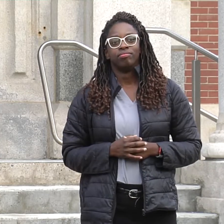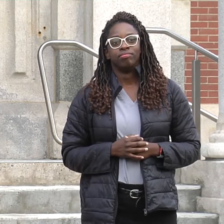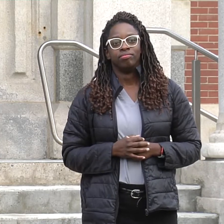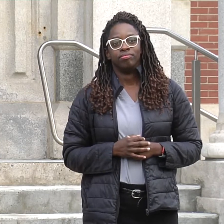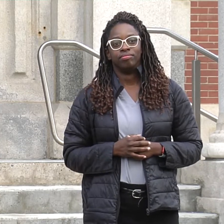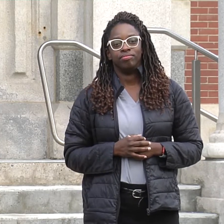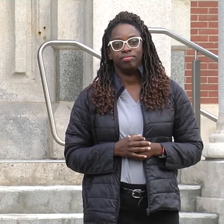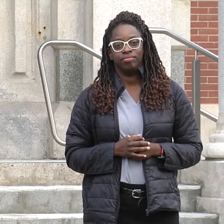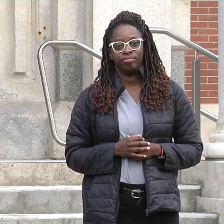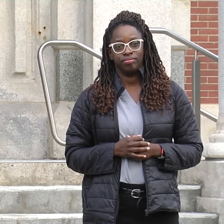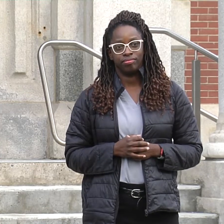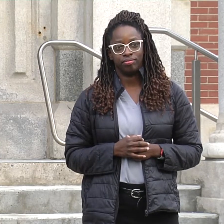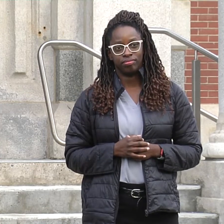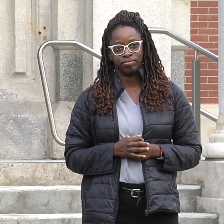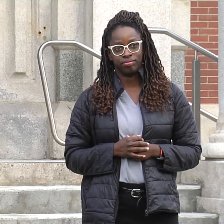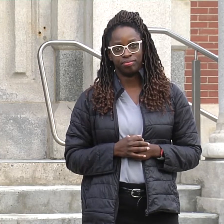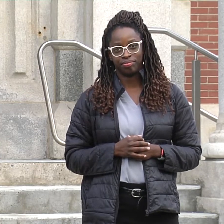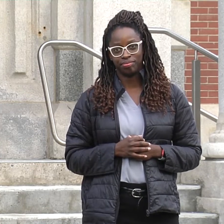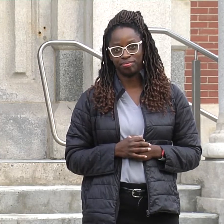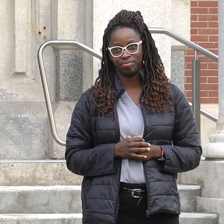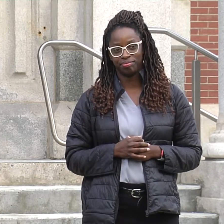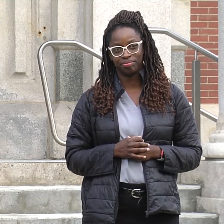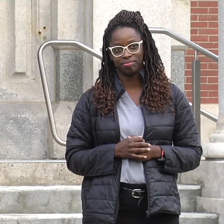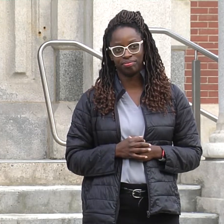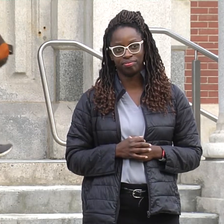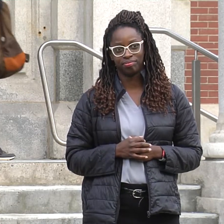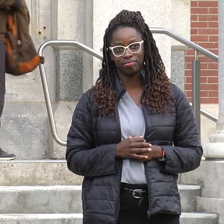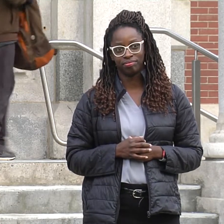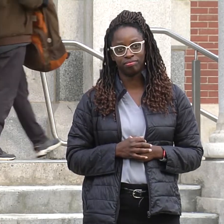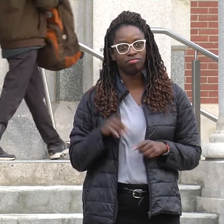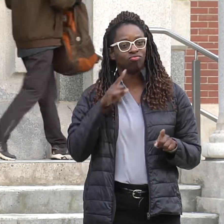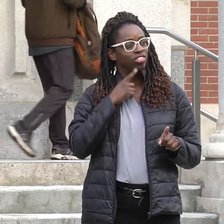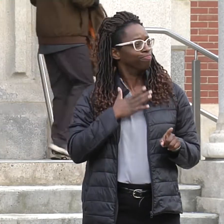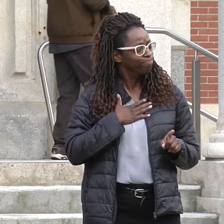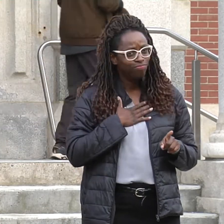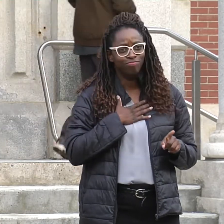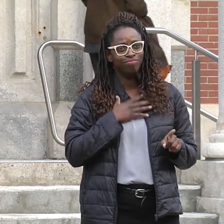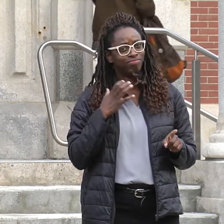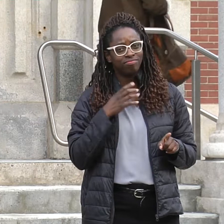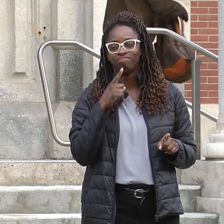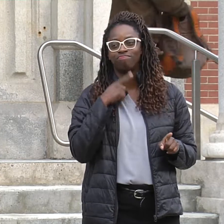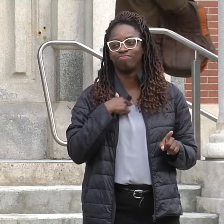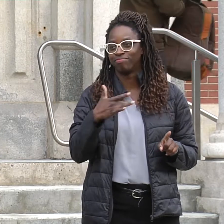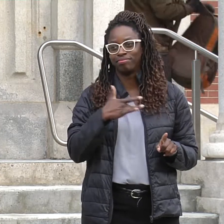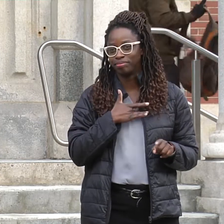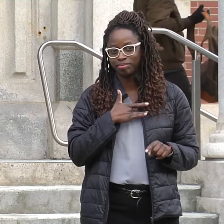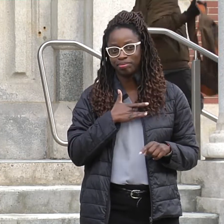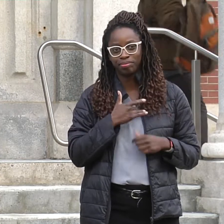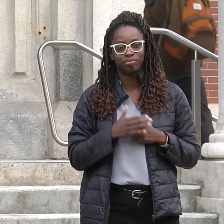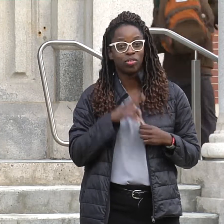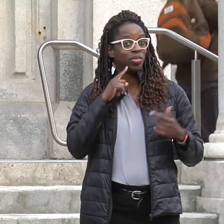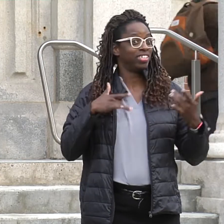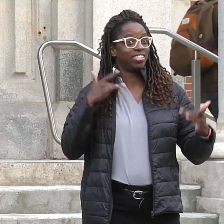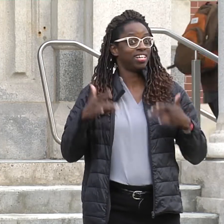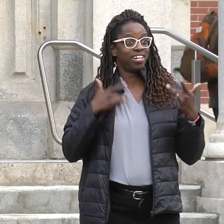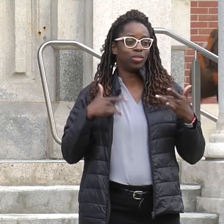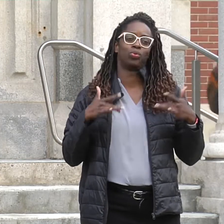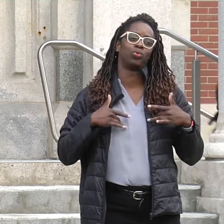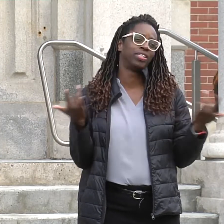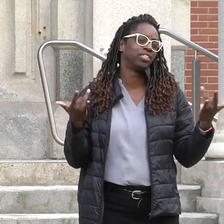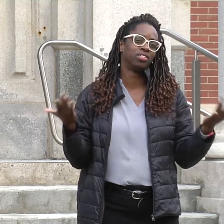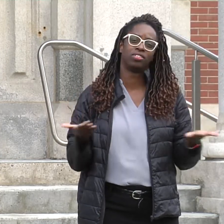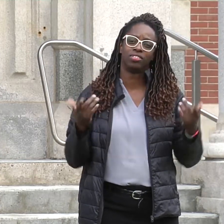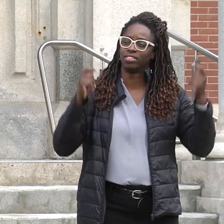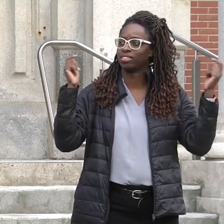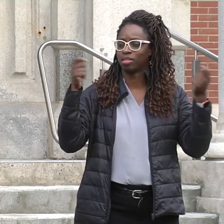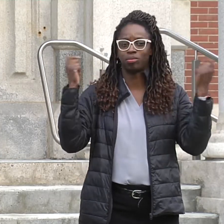You know, I am just really excited and thrilled to celebrate today. The arts have been an